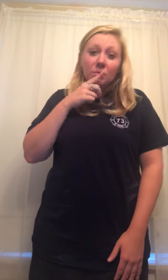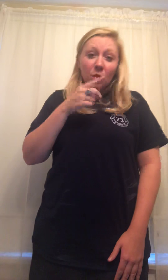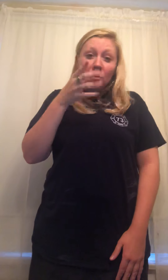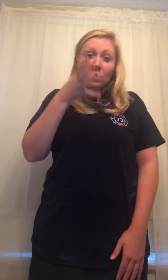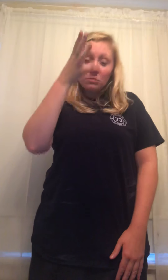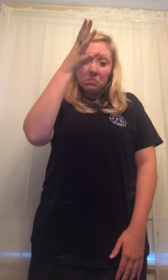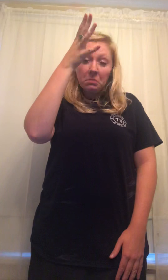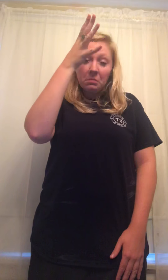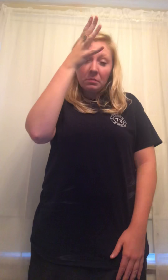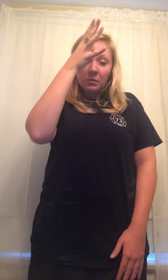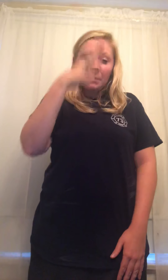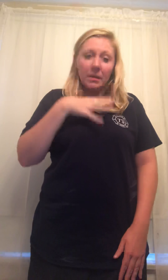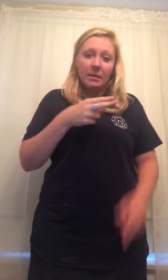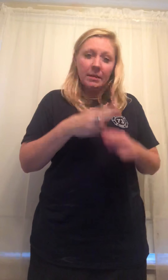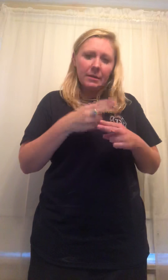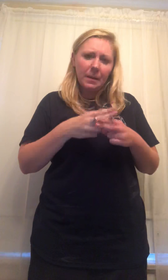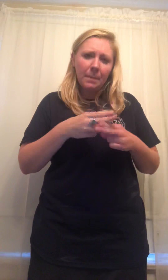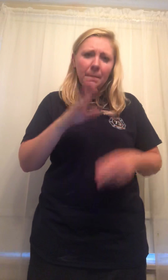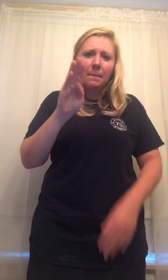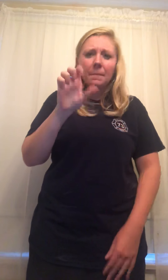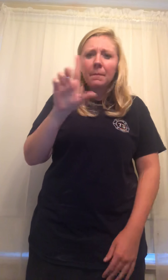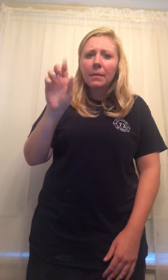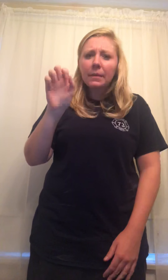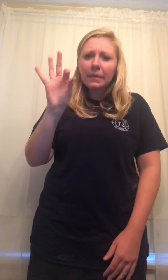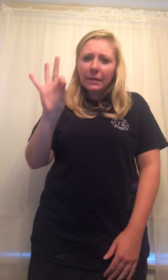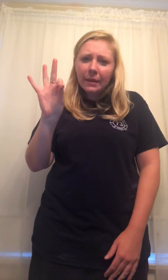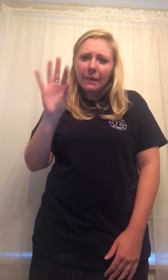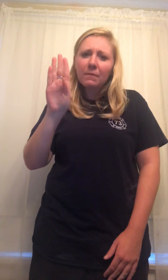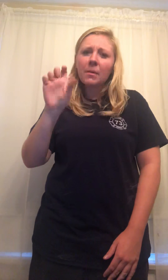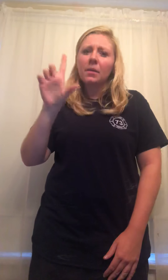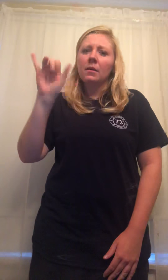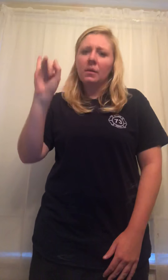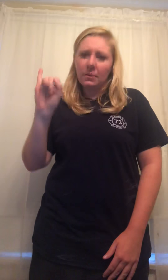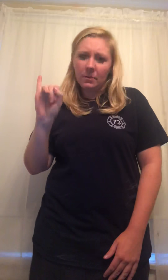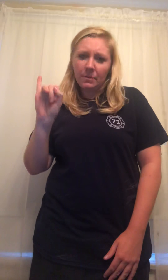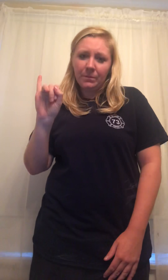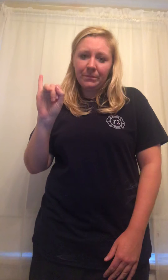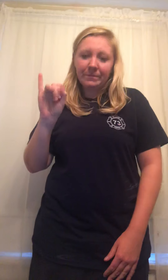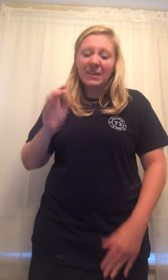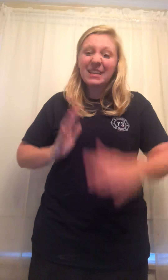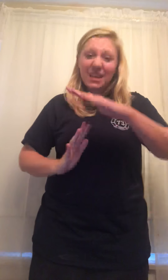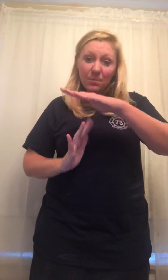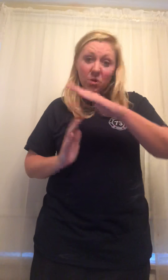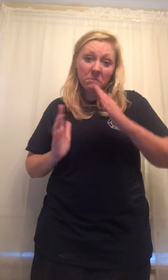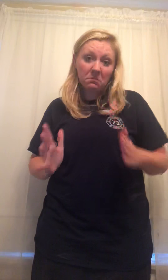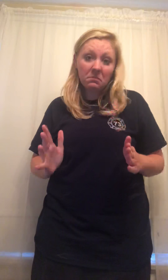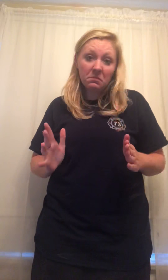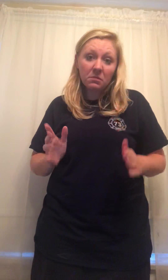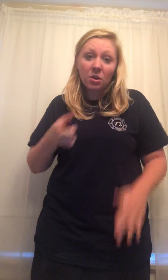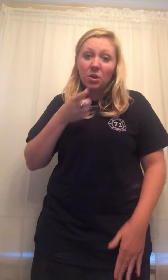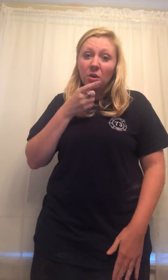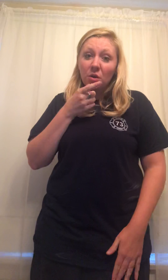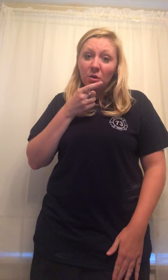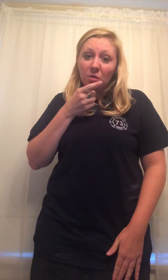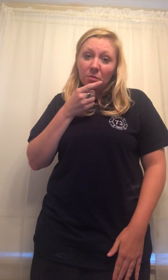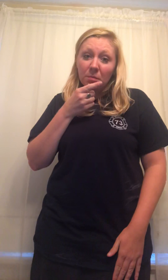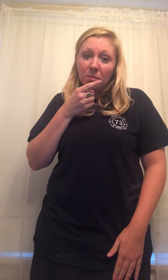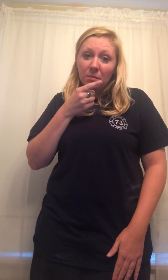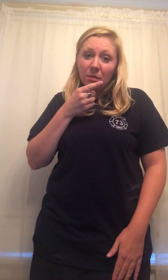Bali. He's an Iranian immigrant to Sweden who, maybe unlikely as it is, has become a leader, a celebrated one, in the push